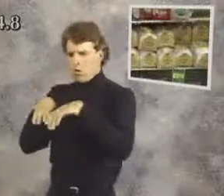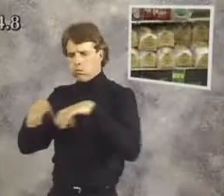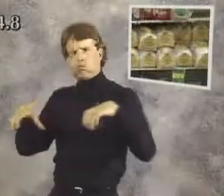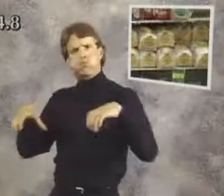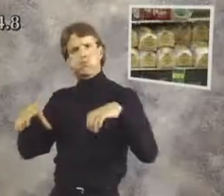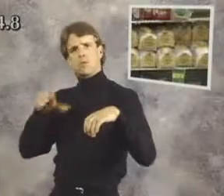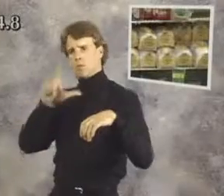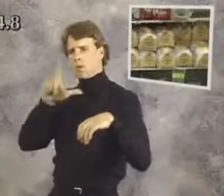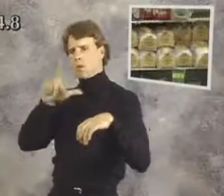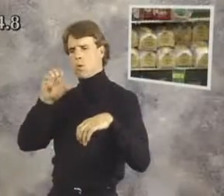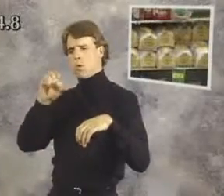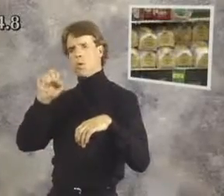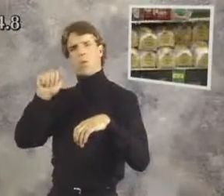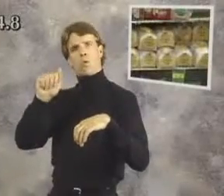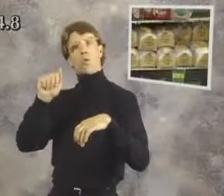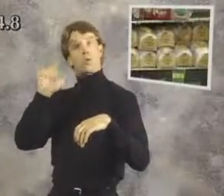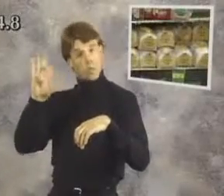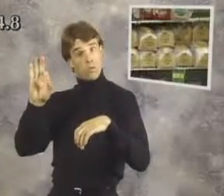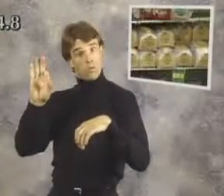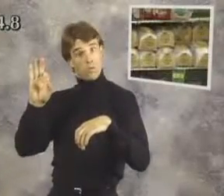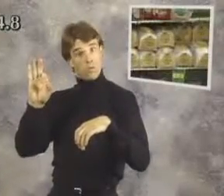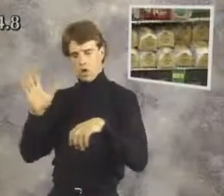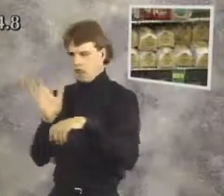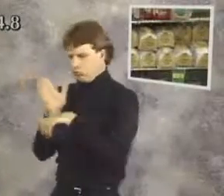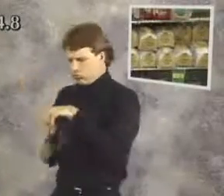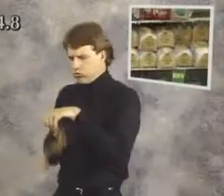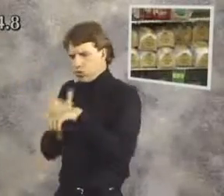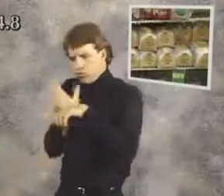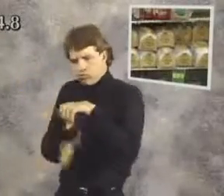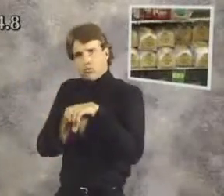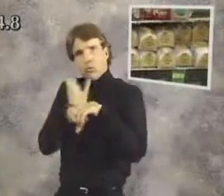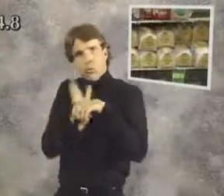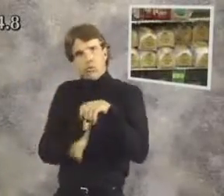You have a loaf of bread and you slice it.